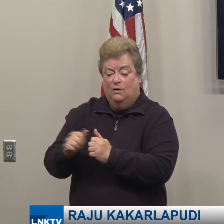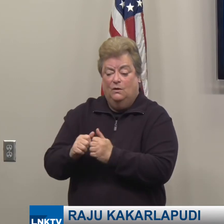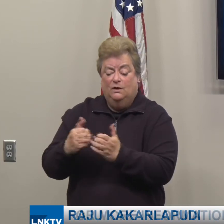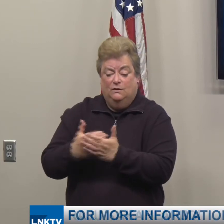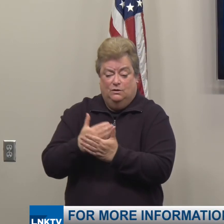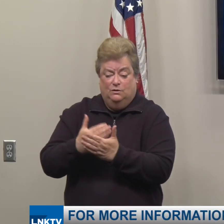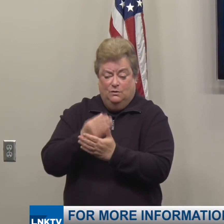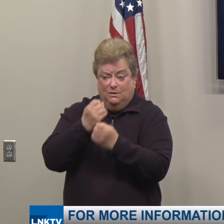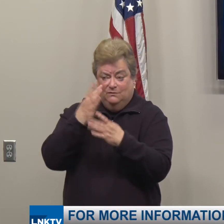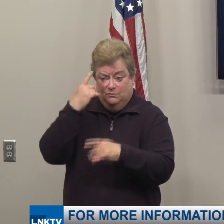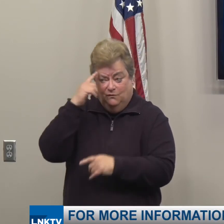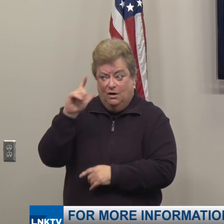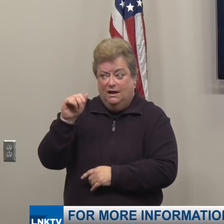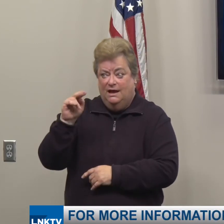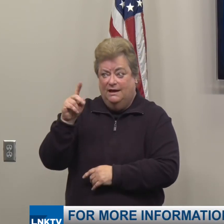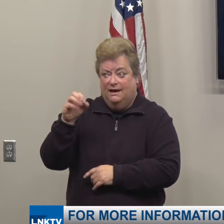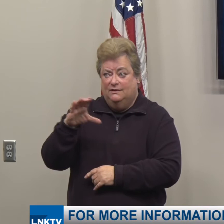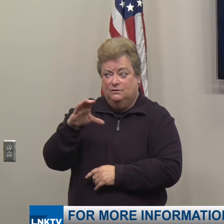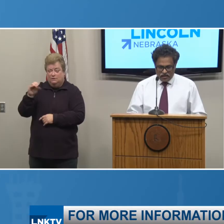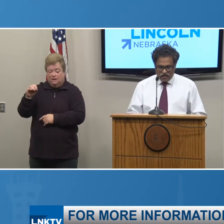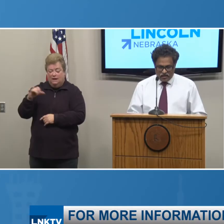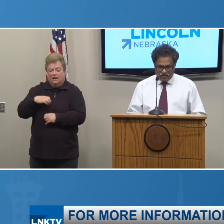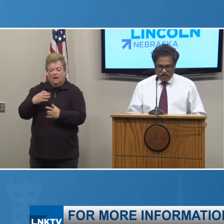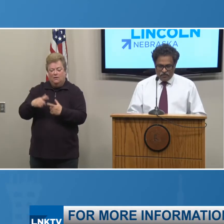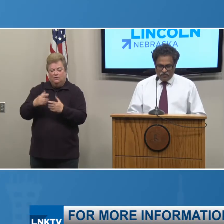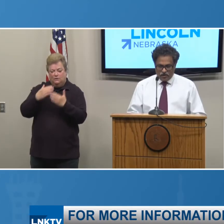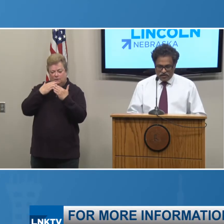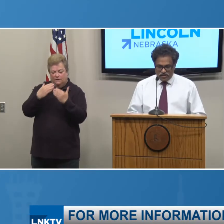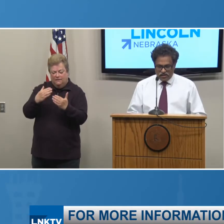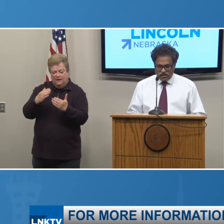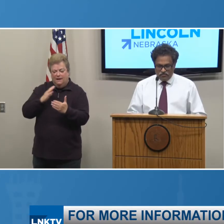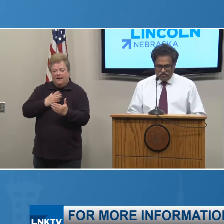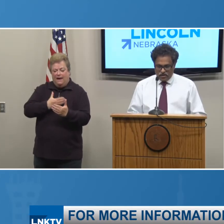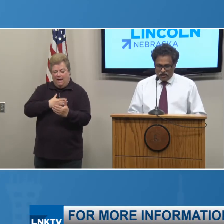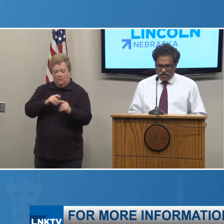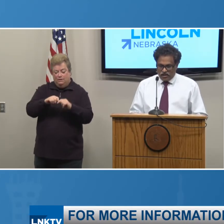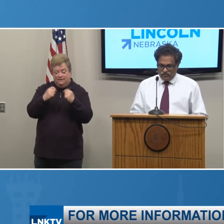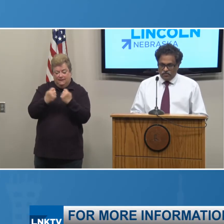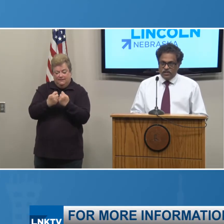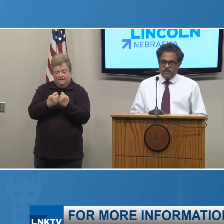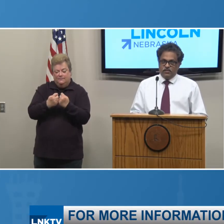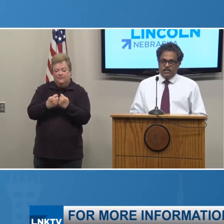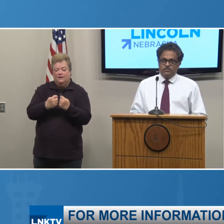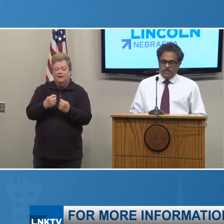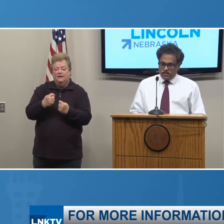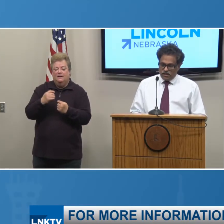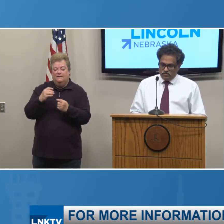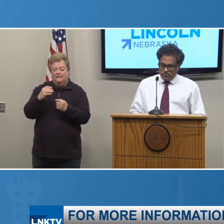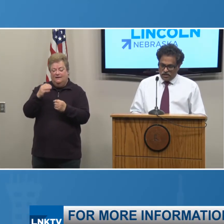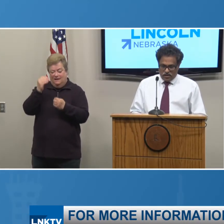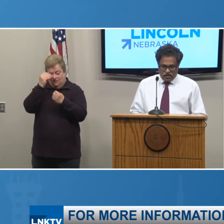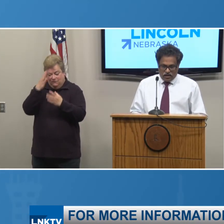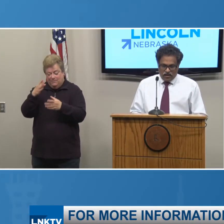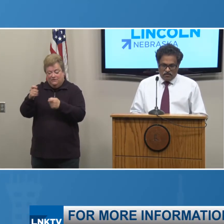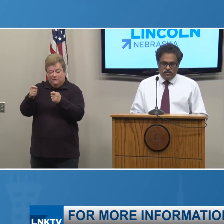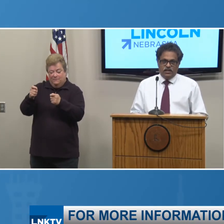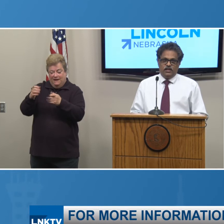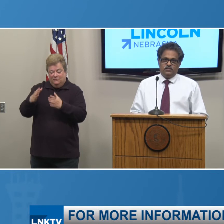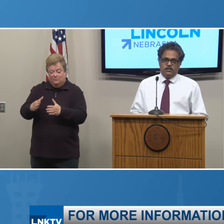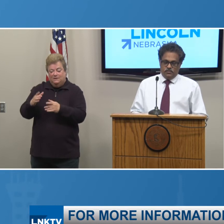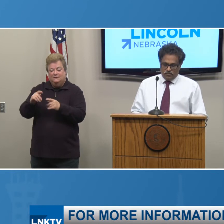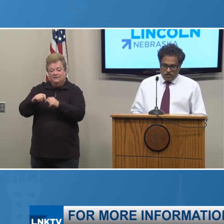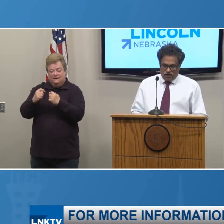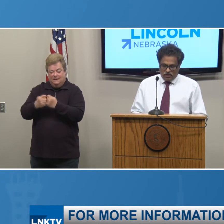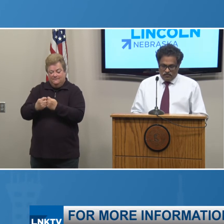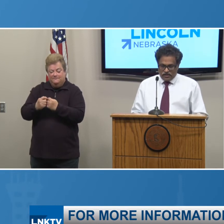for Lancaster County. I want to thank our epidemiology team, information management team, and our